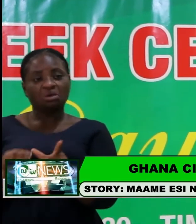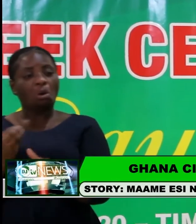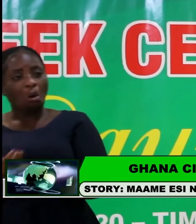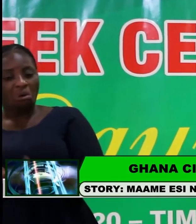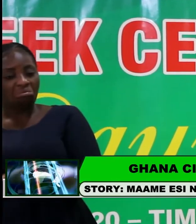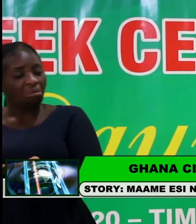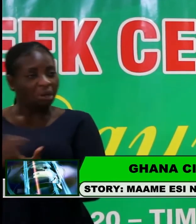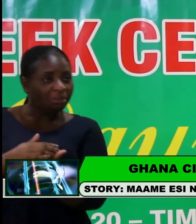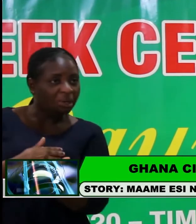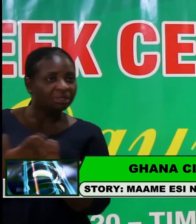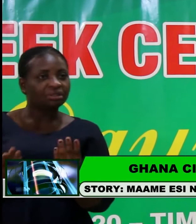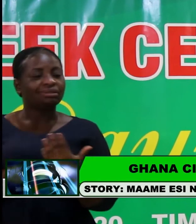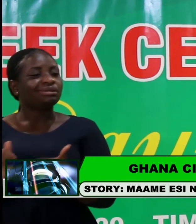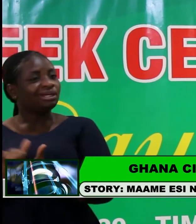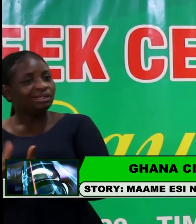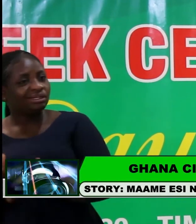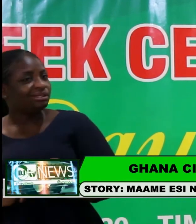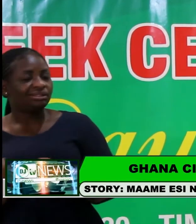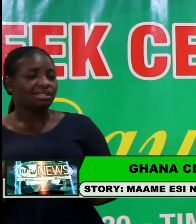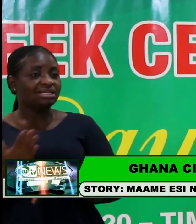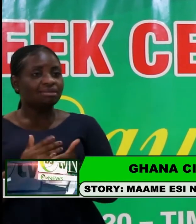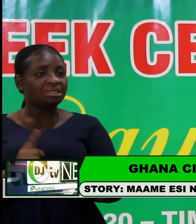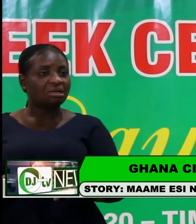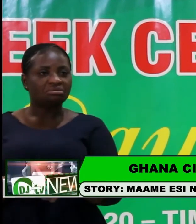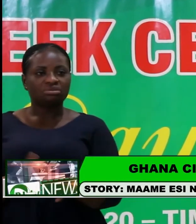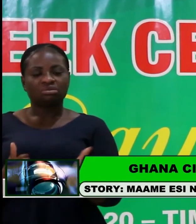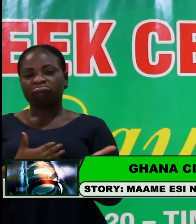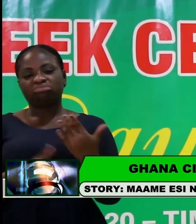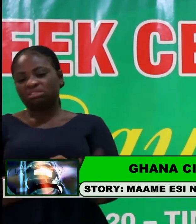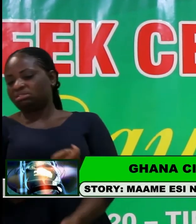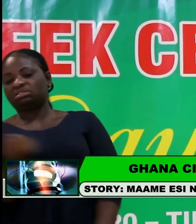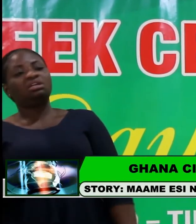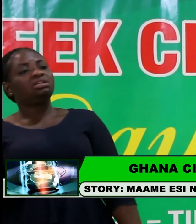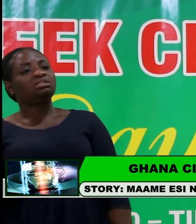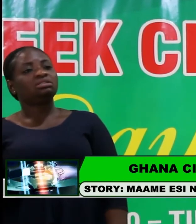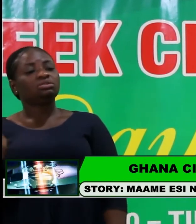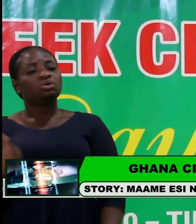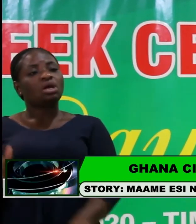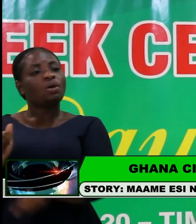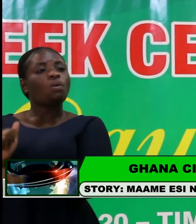to reform it. In some extreme cases, you may be sent home and to go